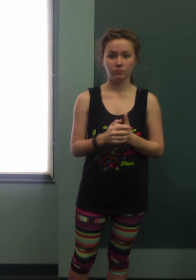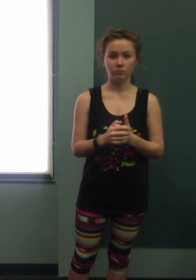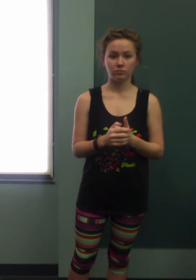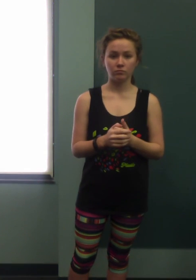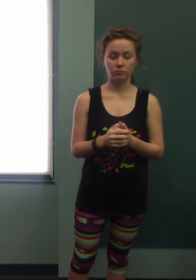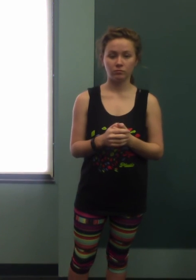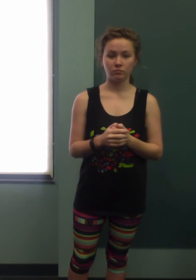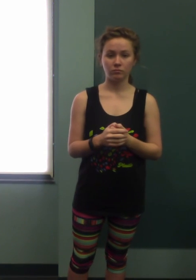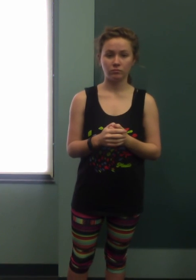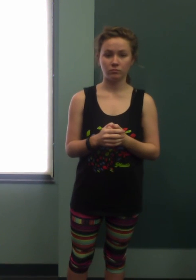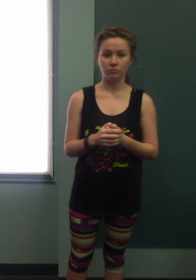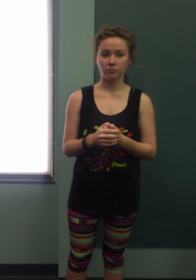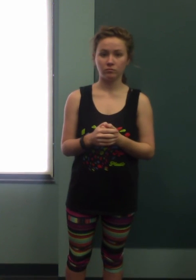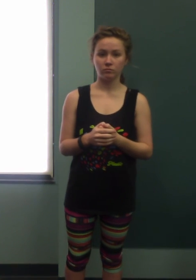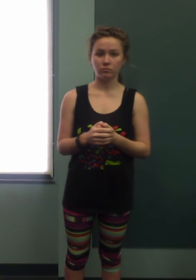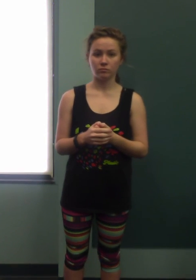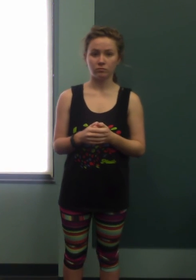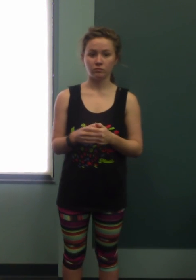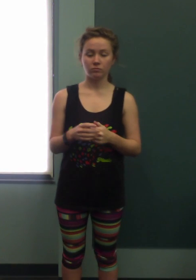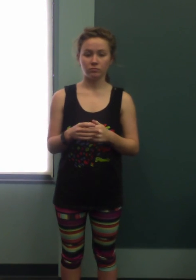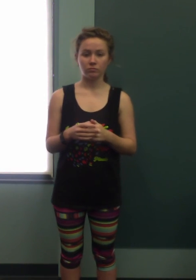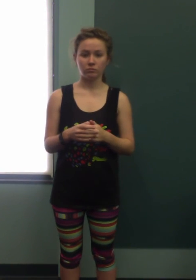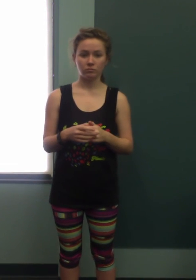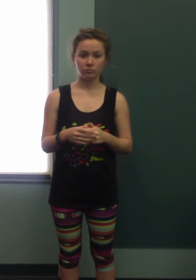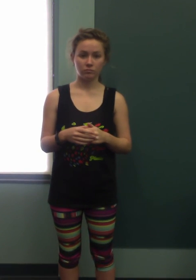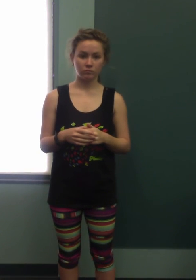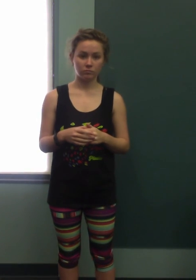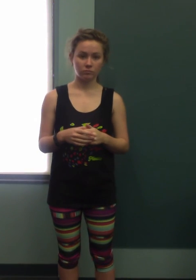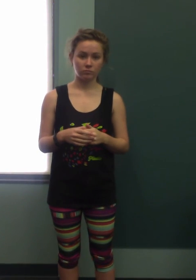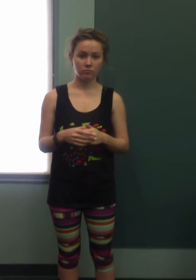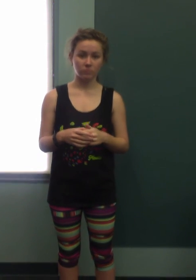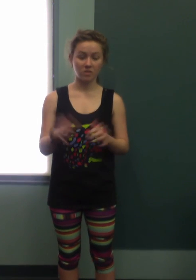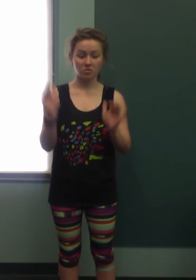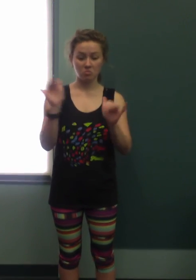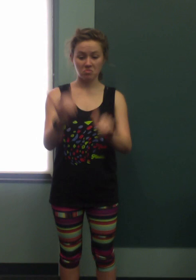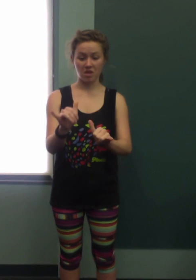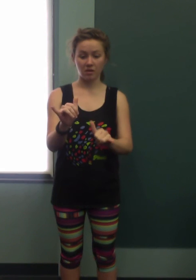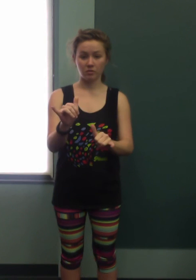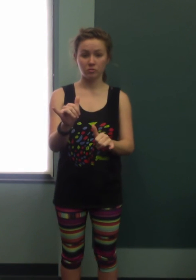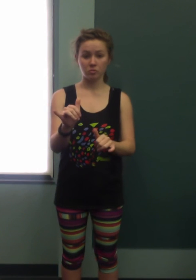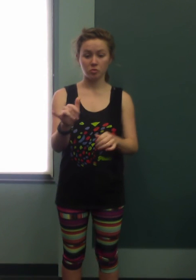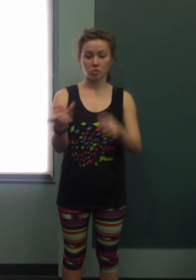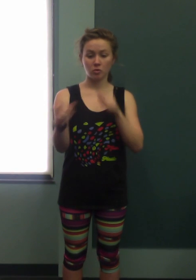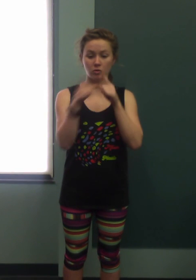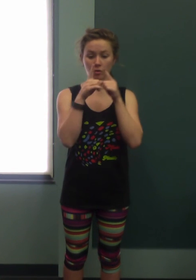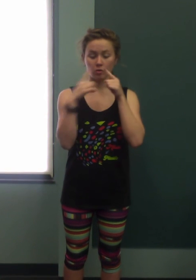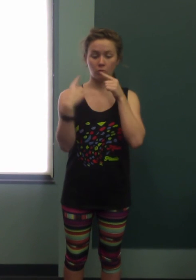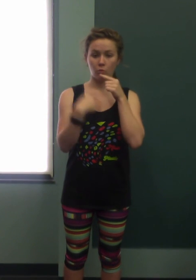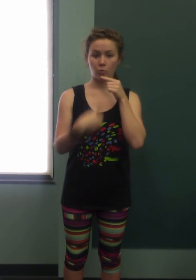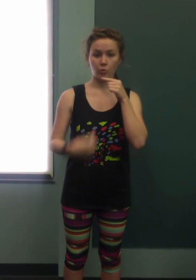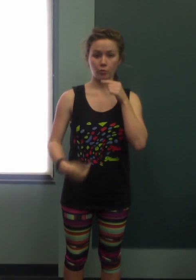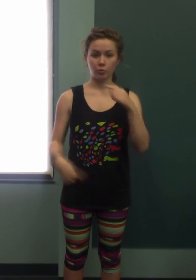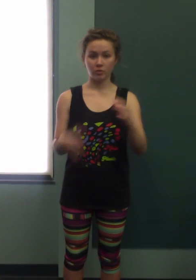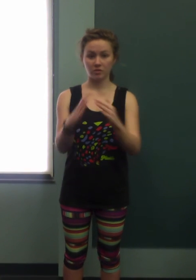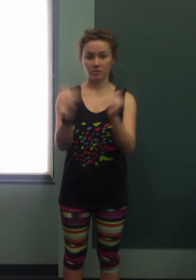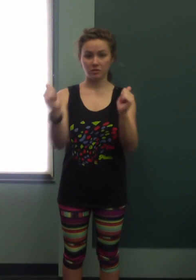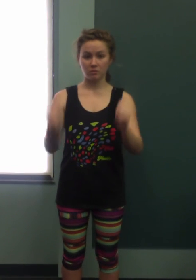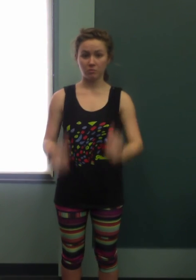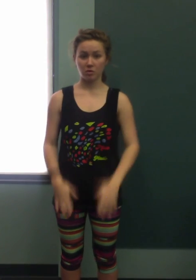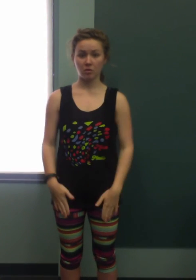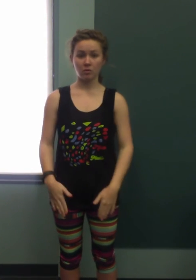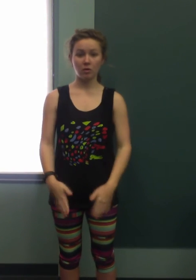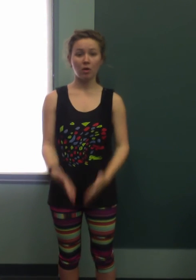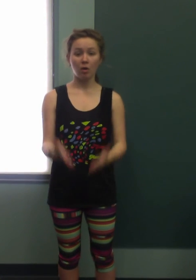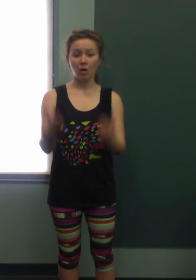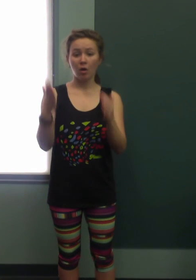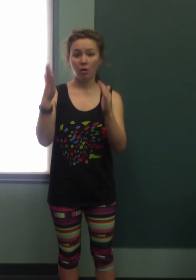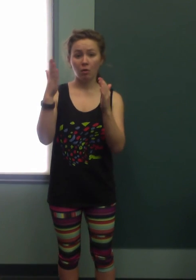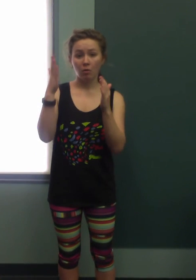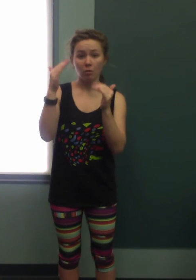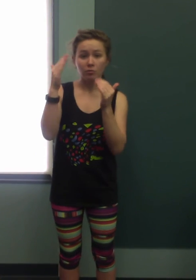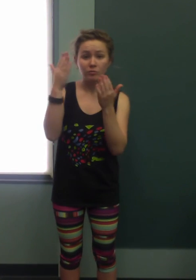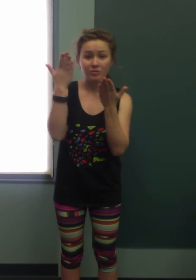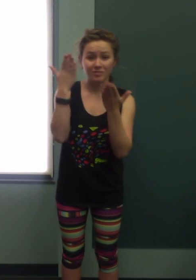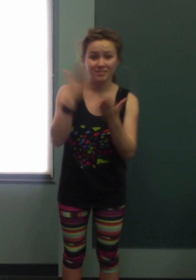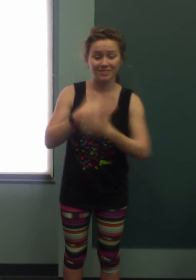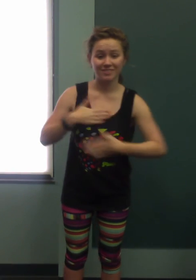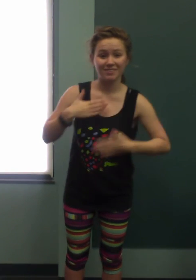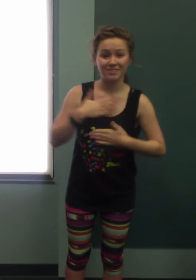the polymers that make us the way we are. So that's your digestive system, and I hope that's helpful. Iraq and Syria, the